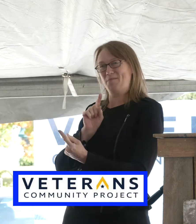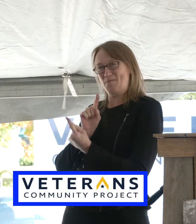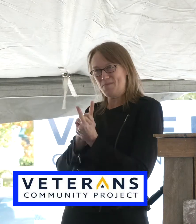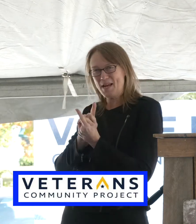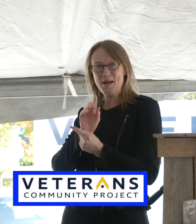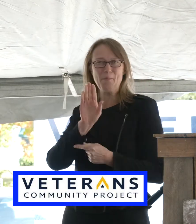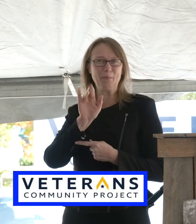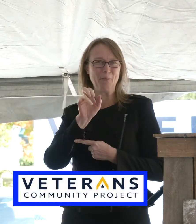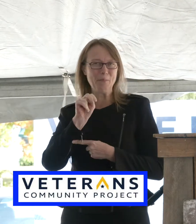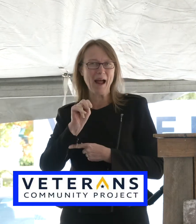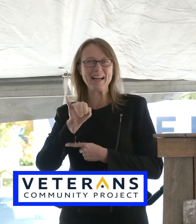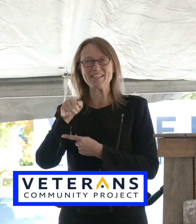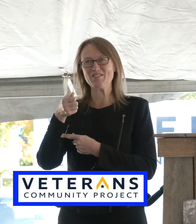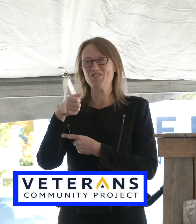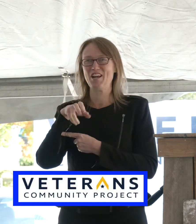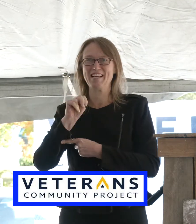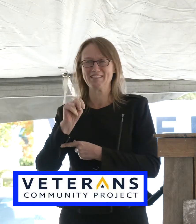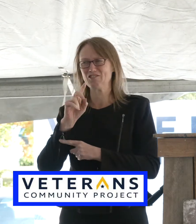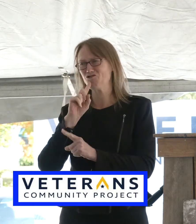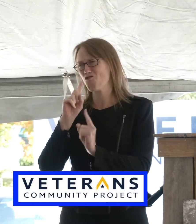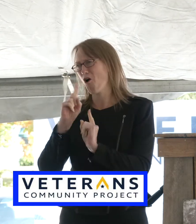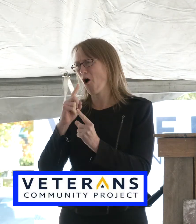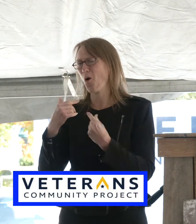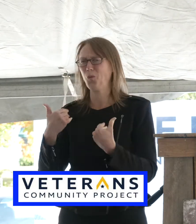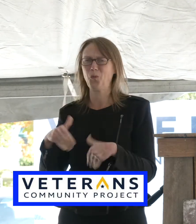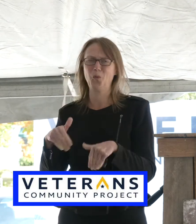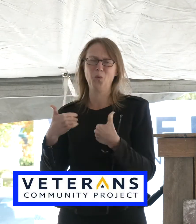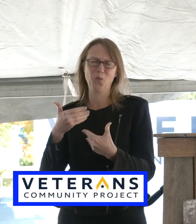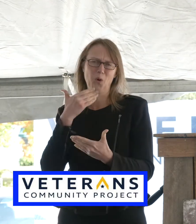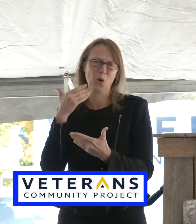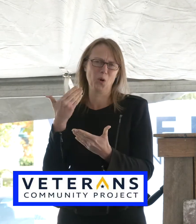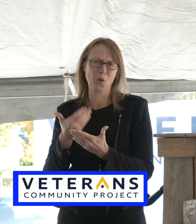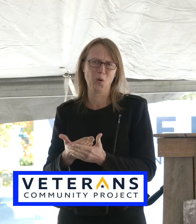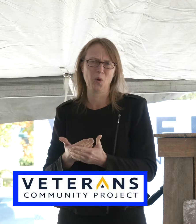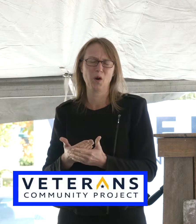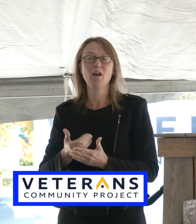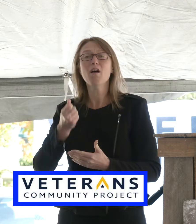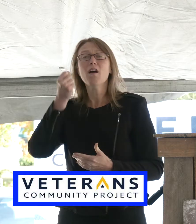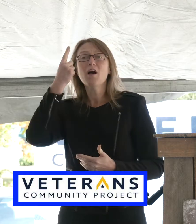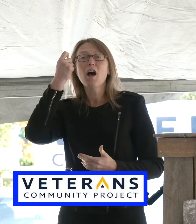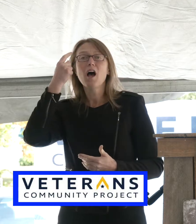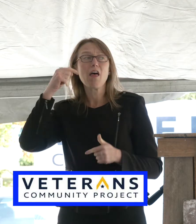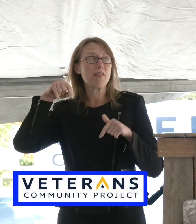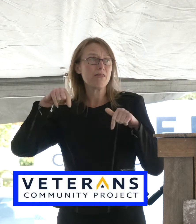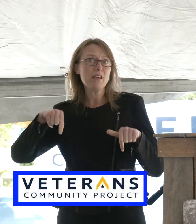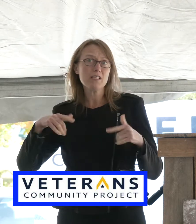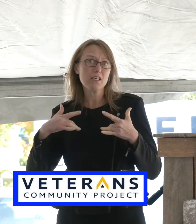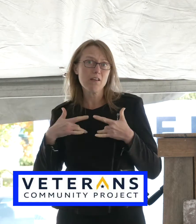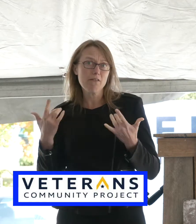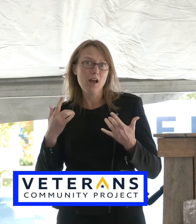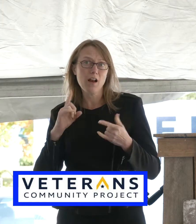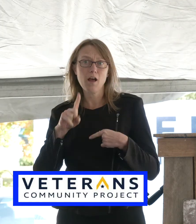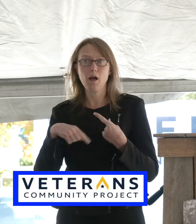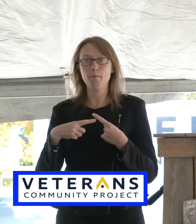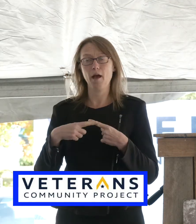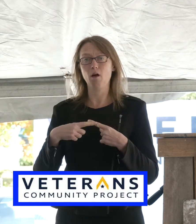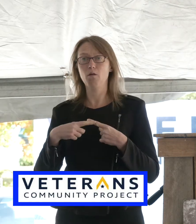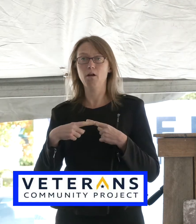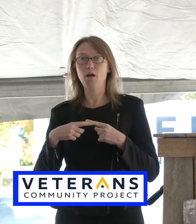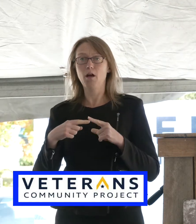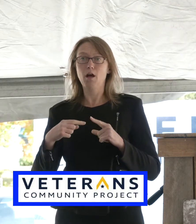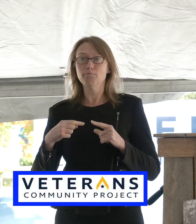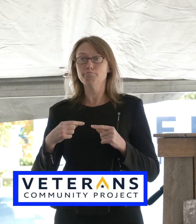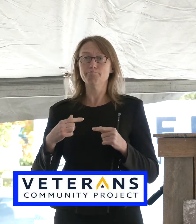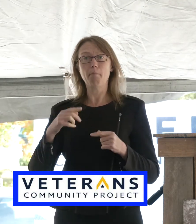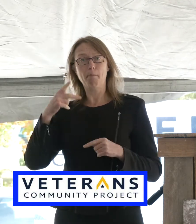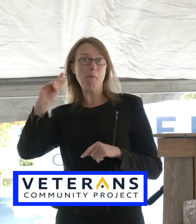about politics, all this going on right here. This is about paying a debt that we owe to every woman,